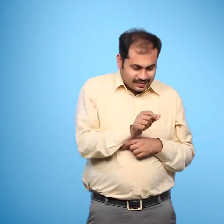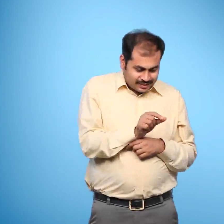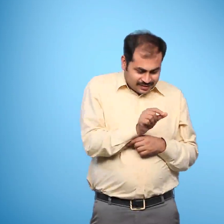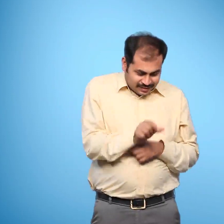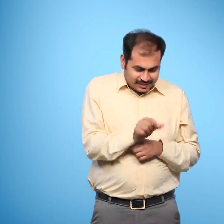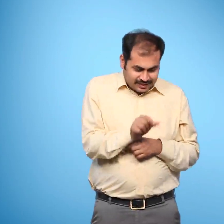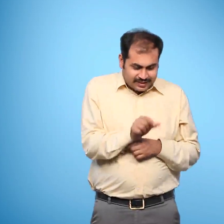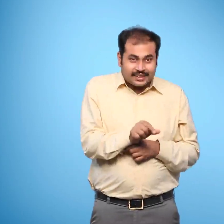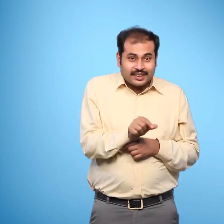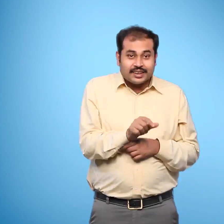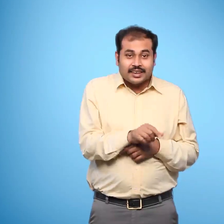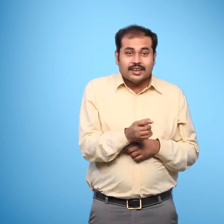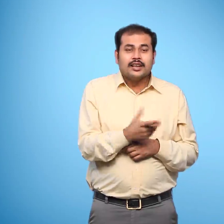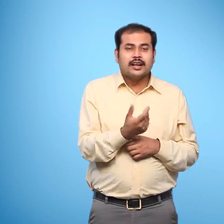Two buttons.